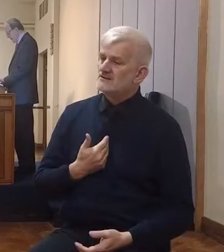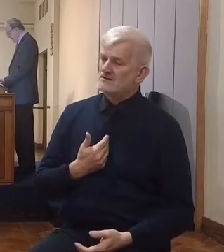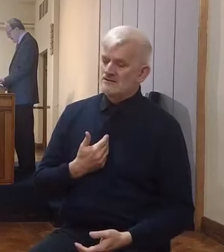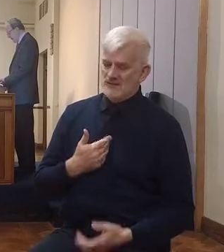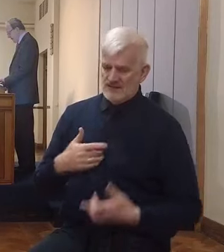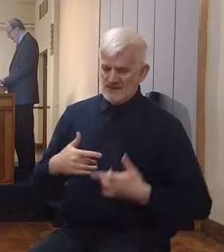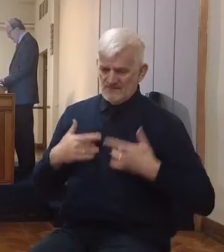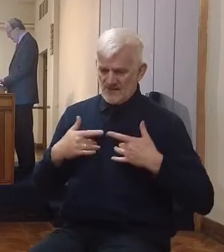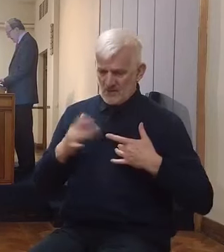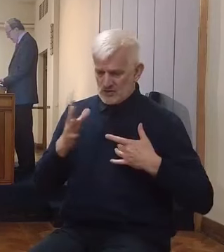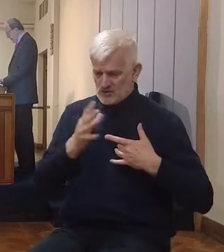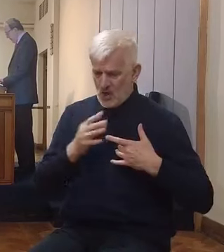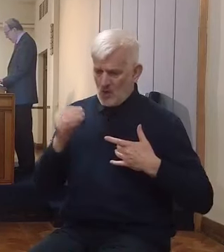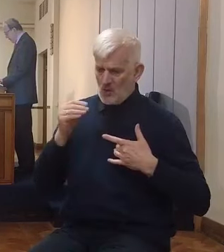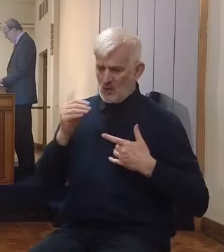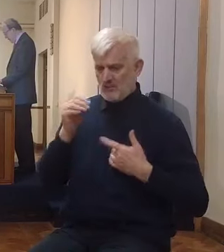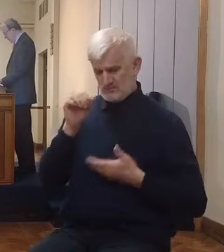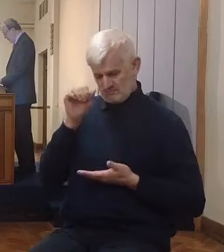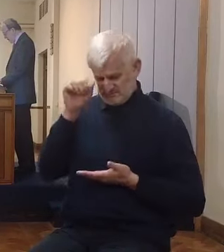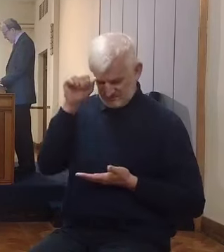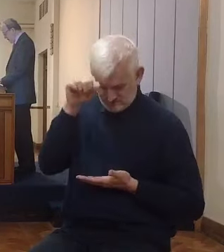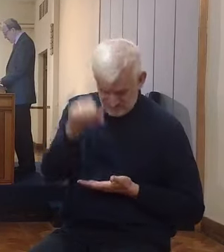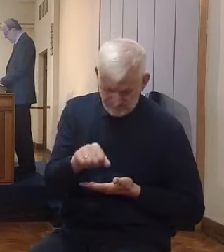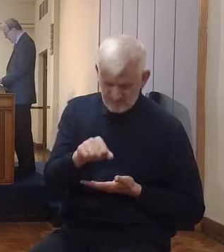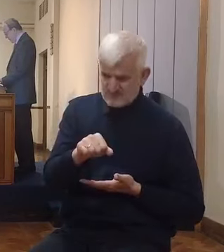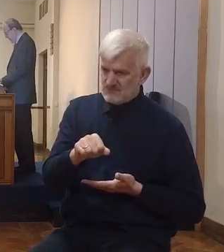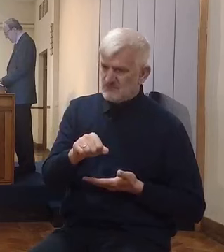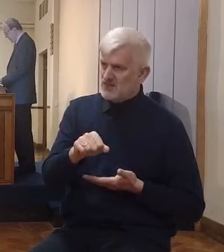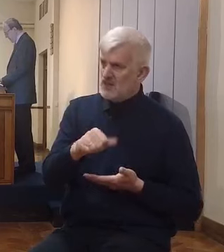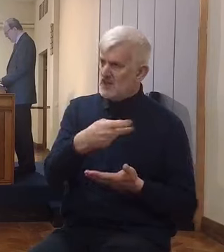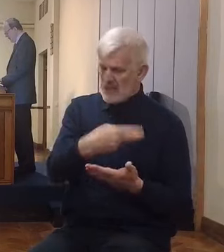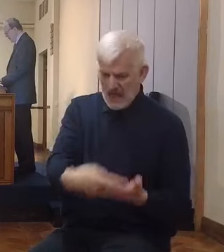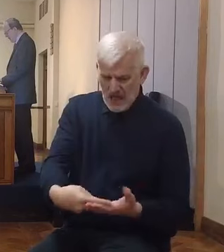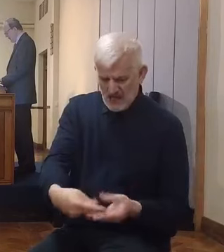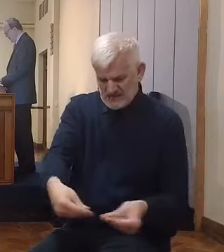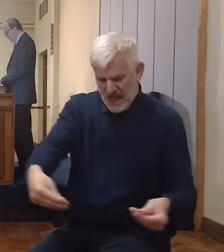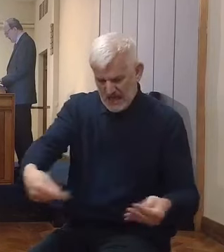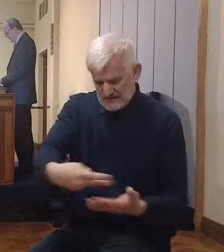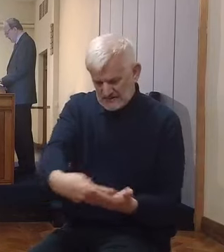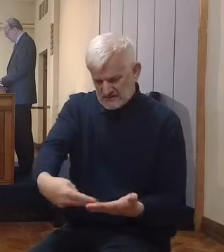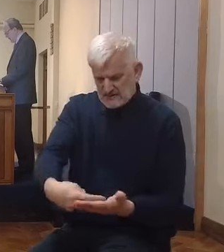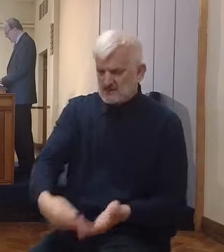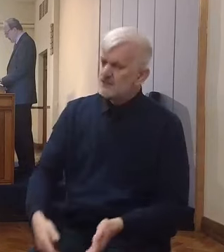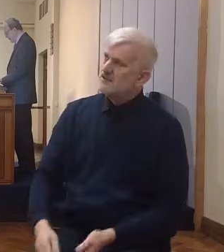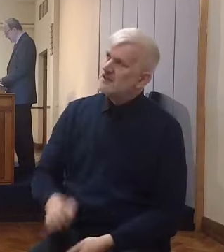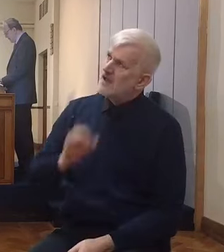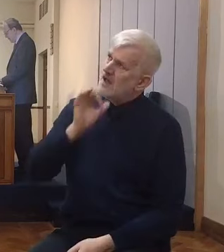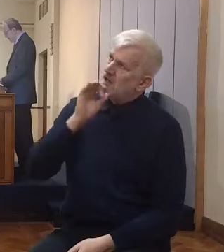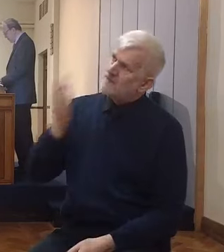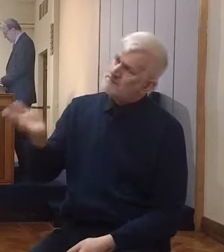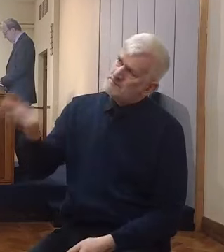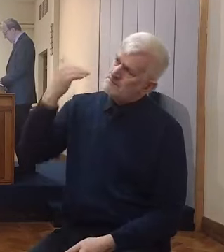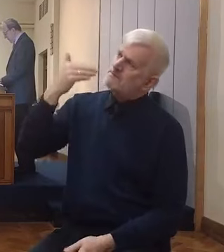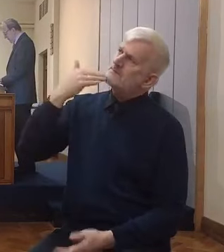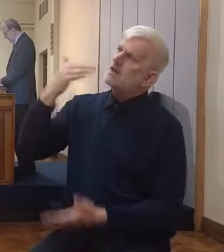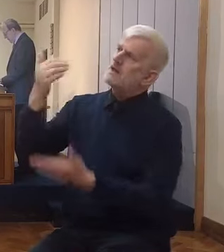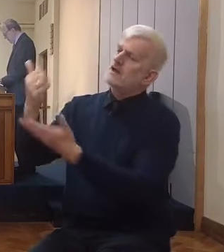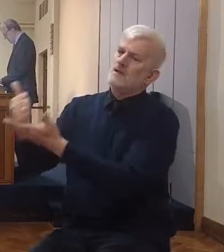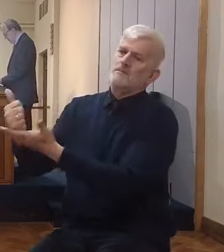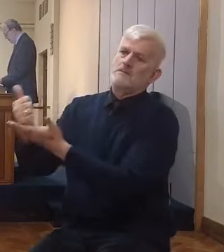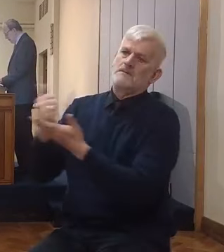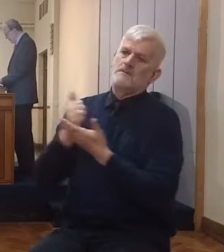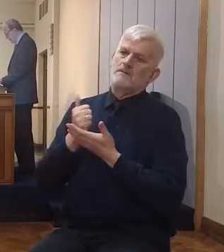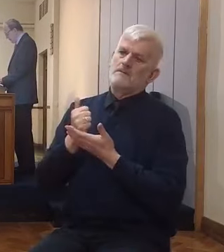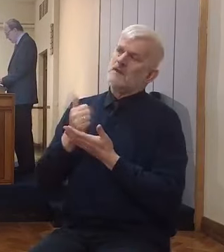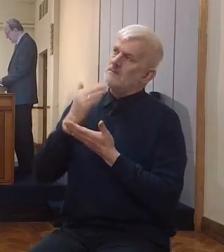the dust, our belly cleaveth unto the earth. Arise for our help,